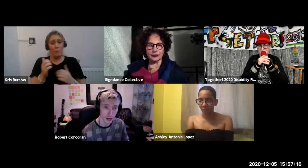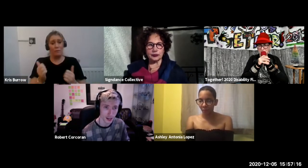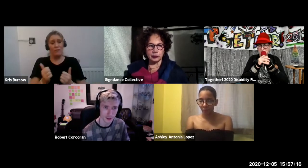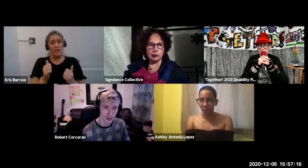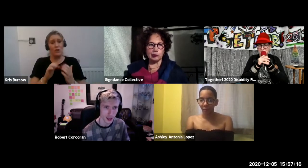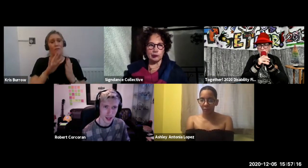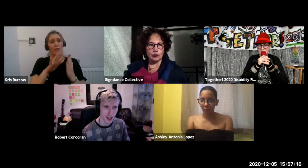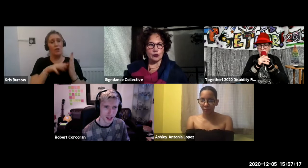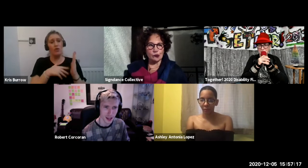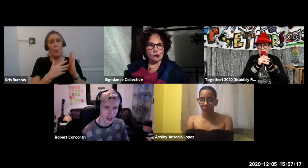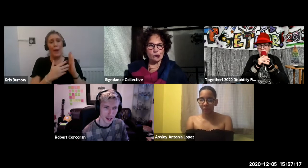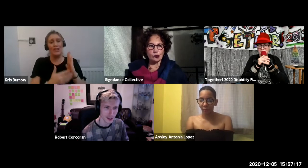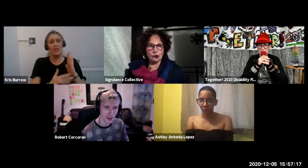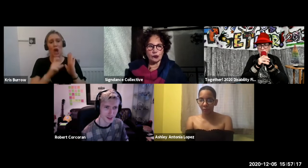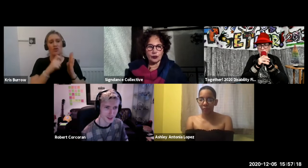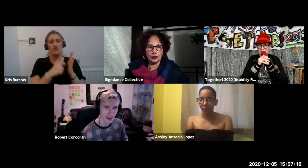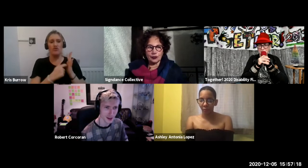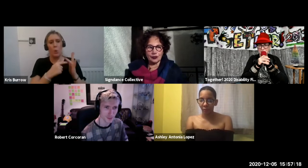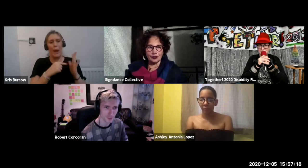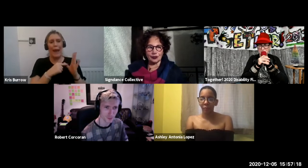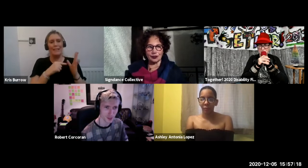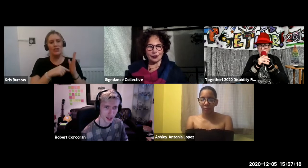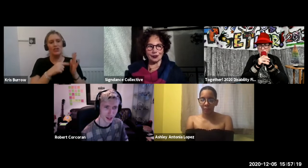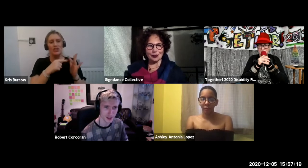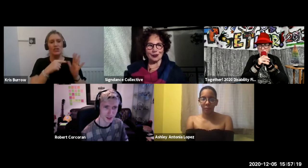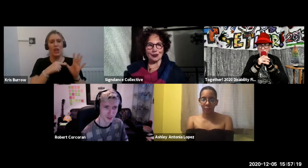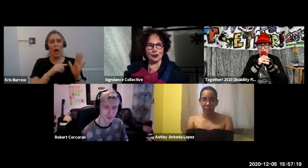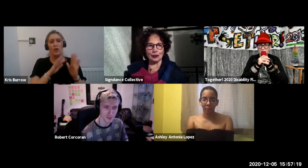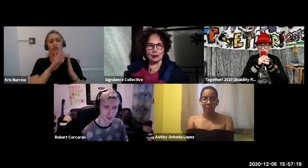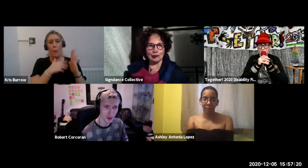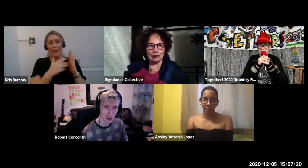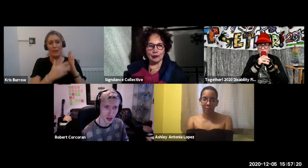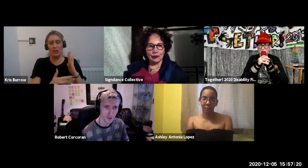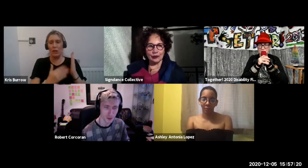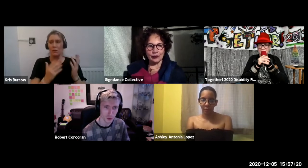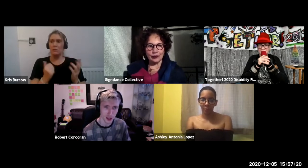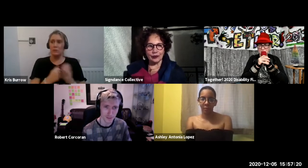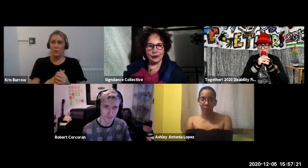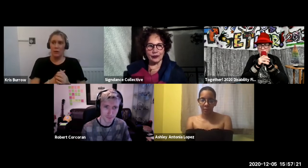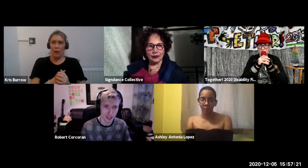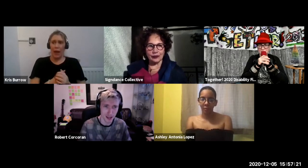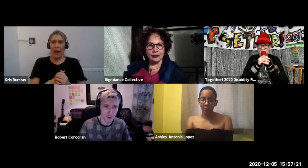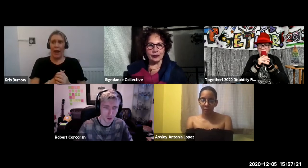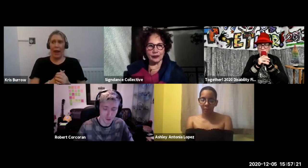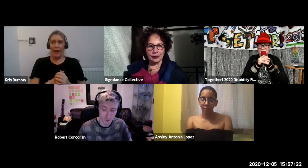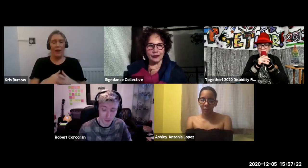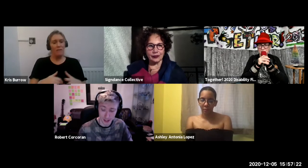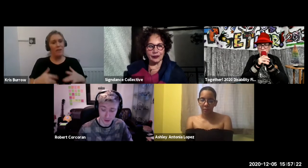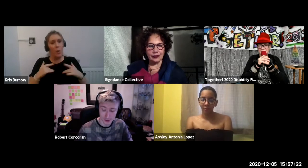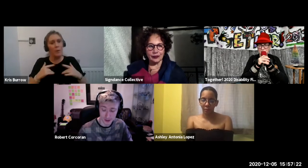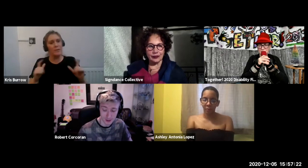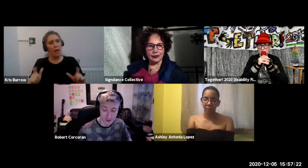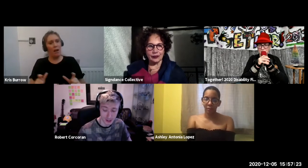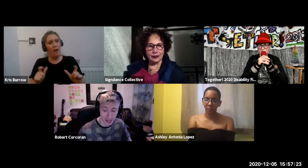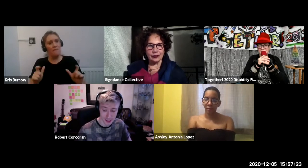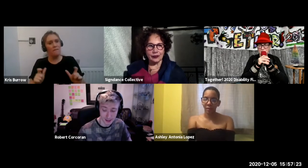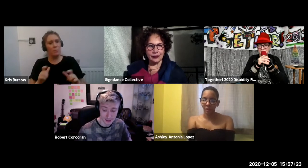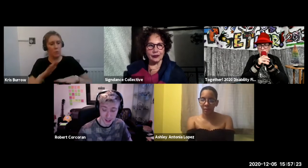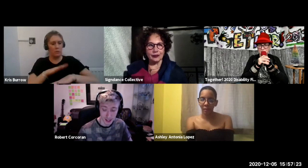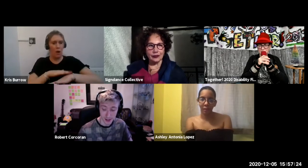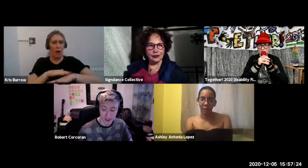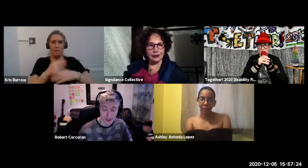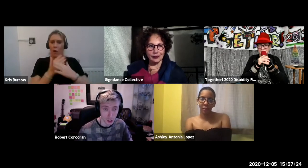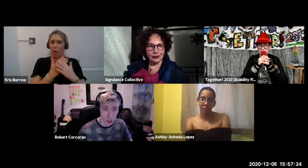together. And yeah, I guess a very uncomfortable time. Yeah, for many reasons.